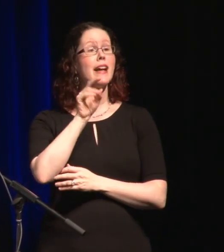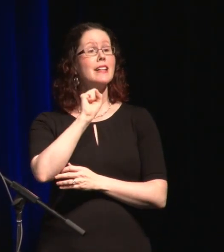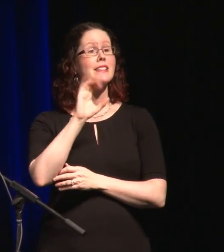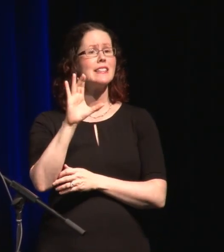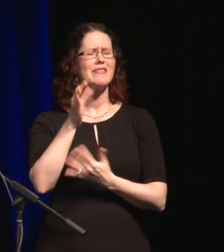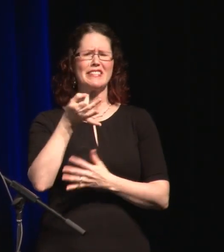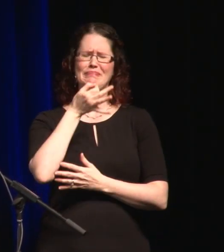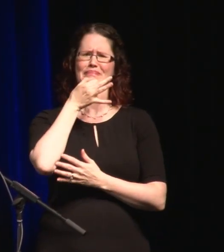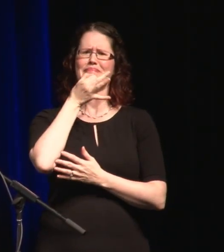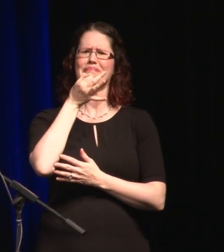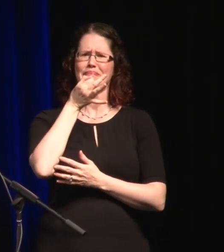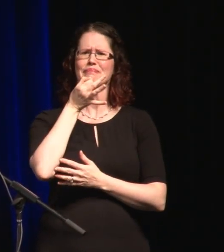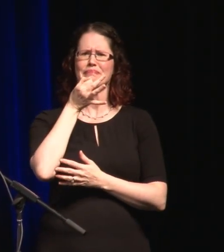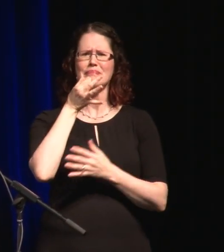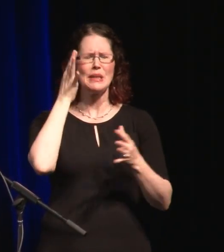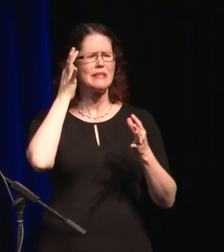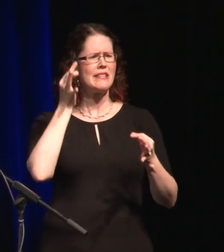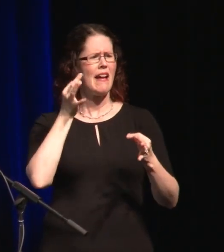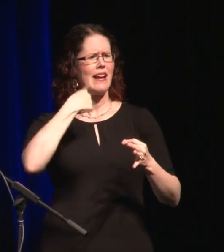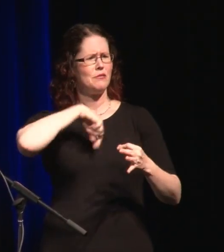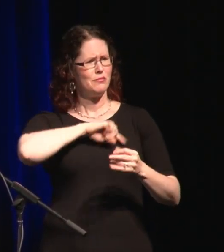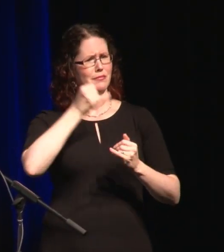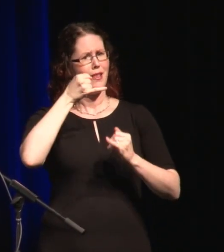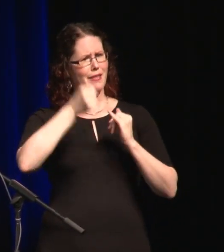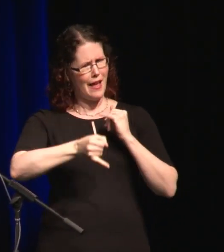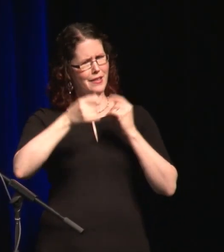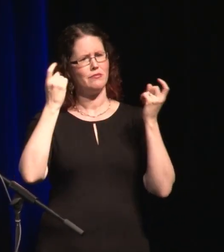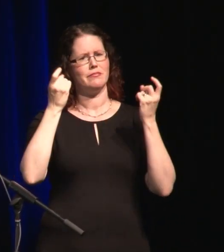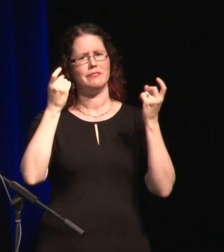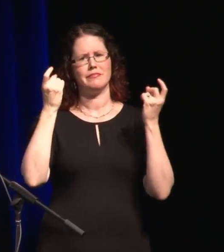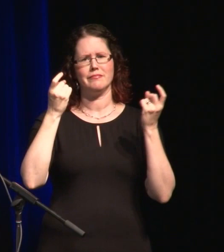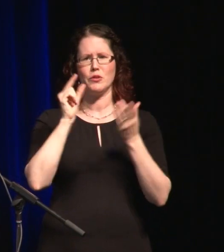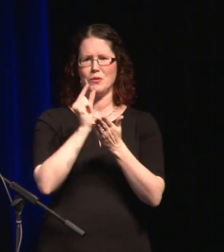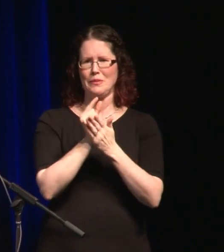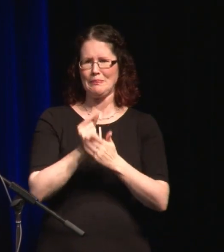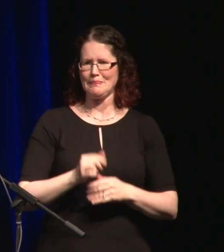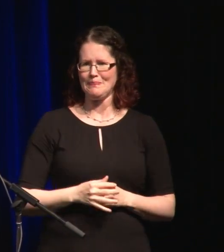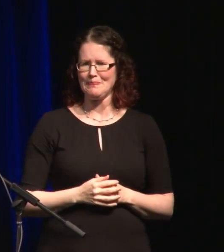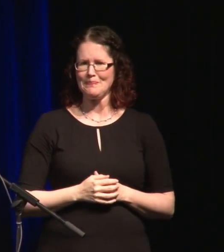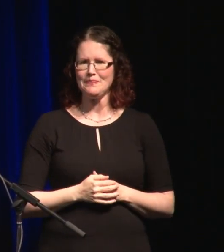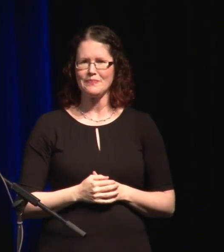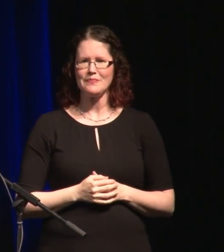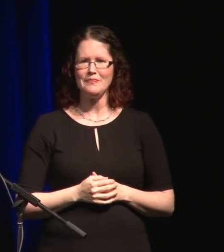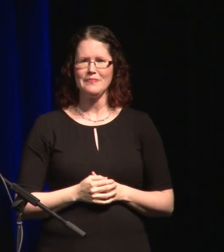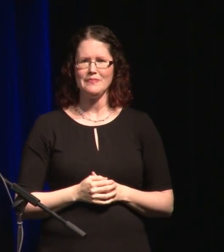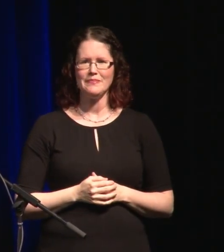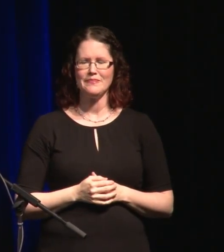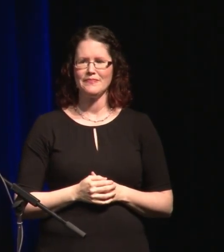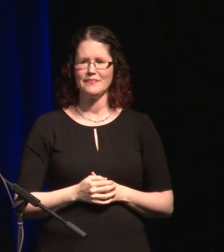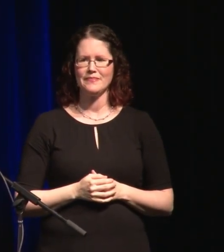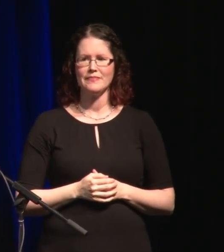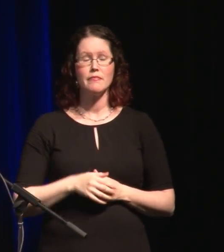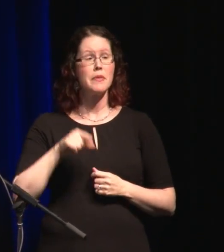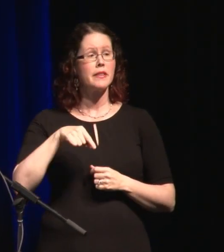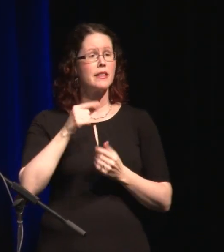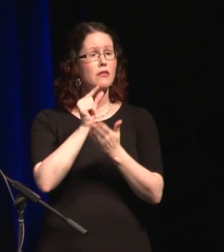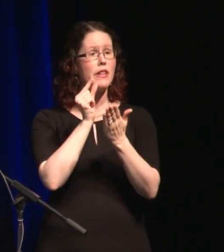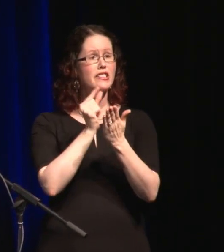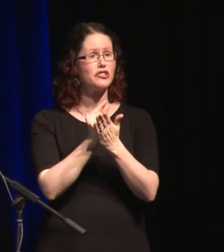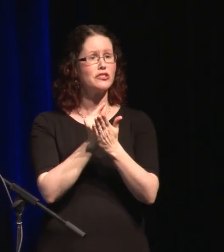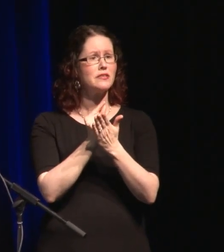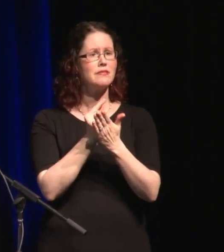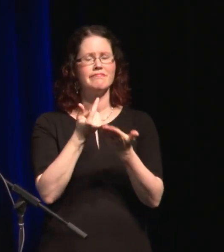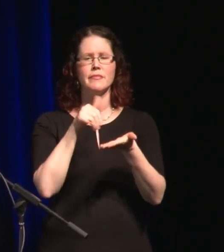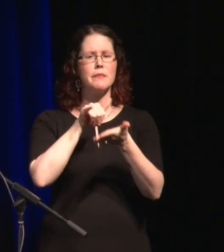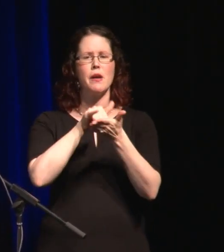they were doing when they wanted Marconi to close out the school year. But this convocation wouldn't be possible without all of you,